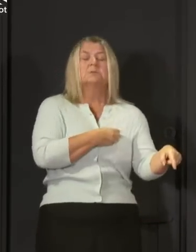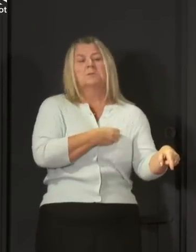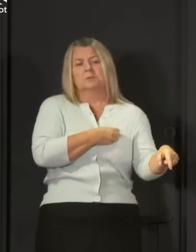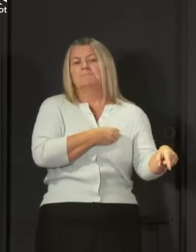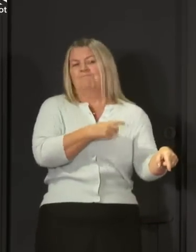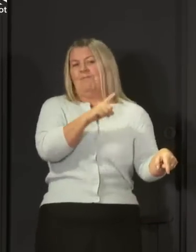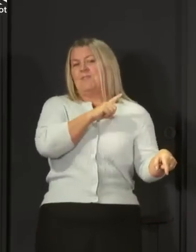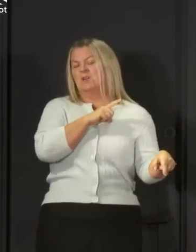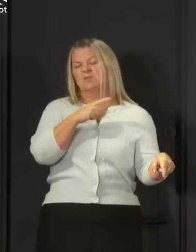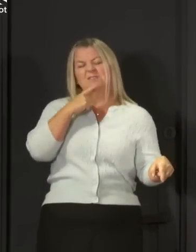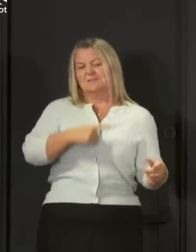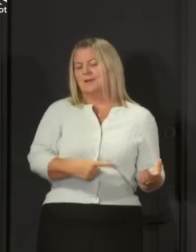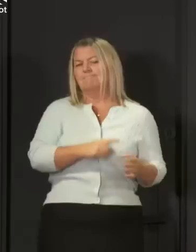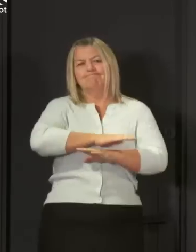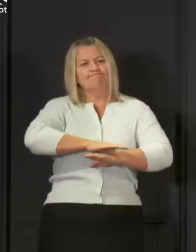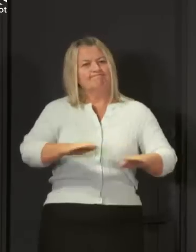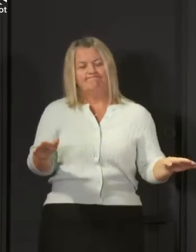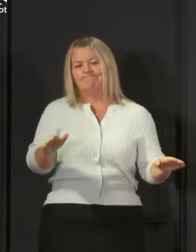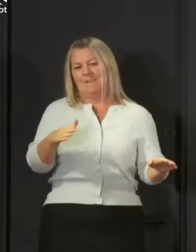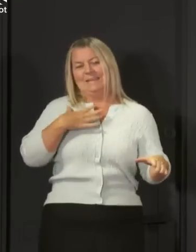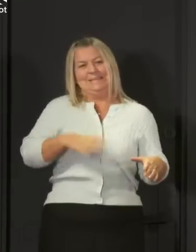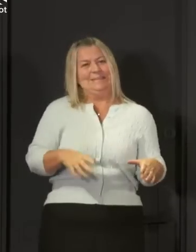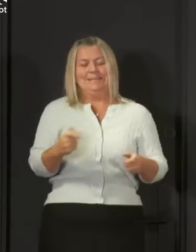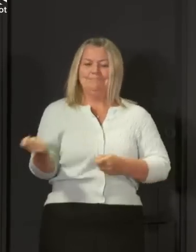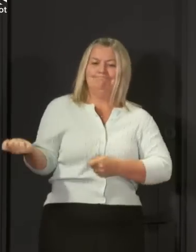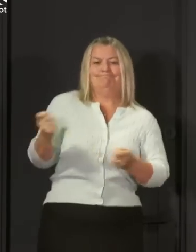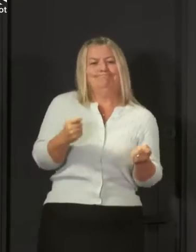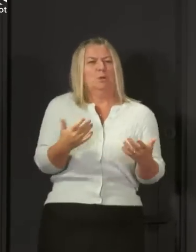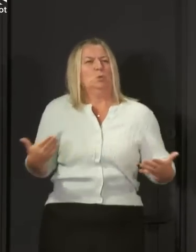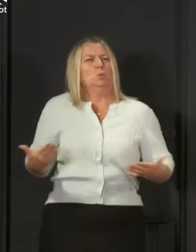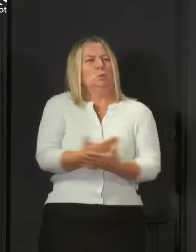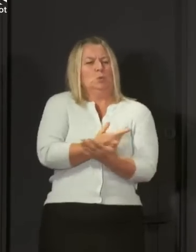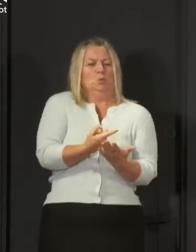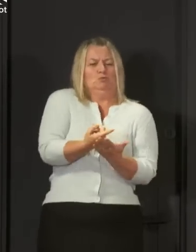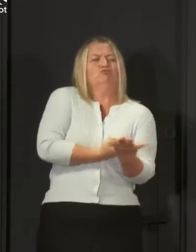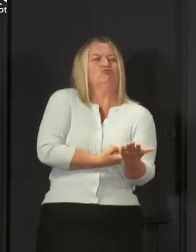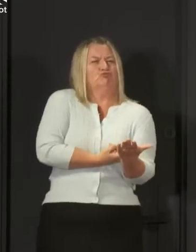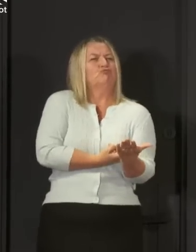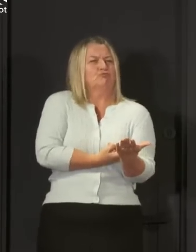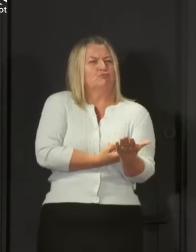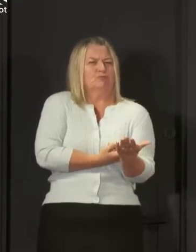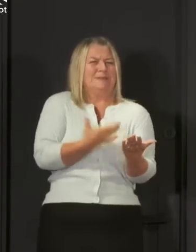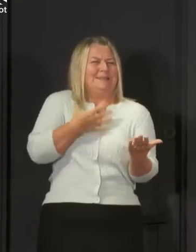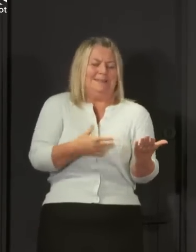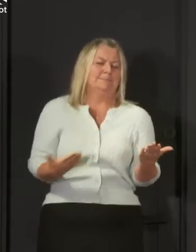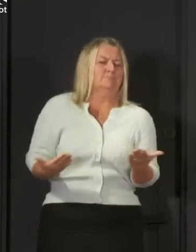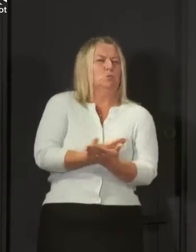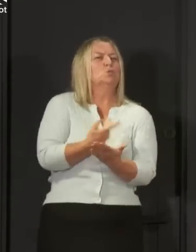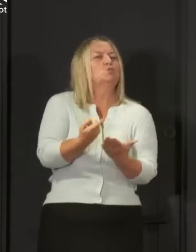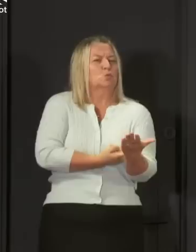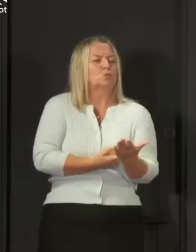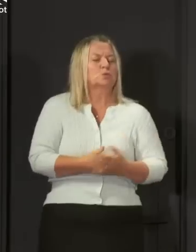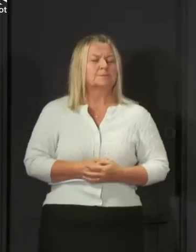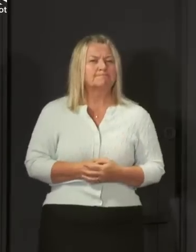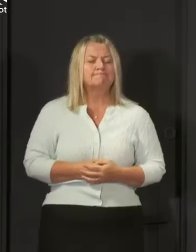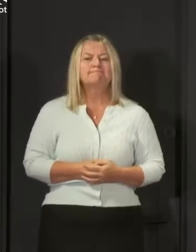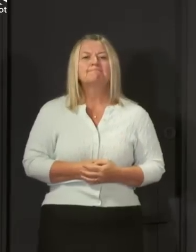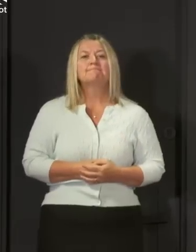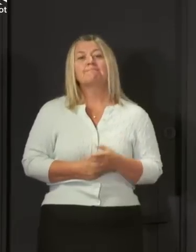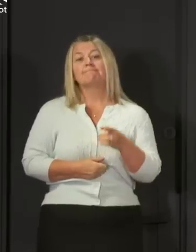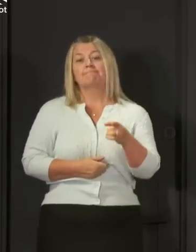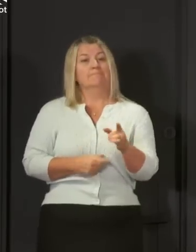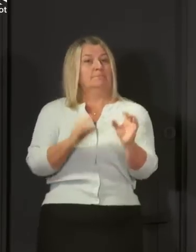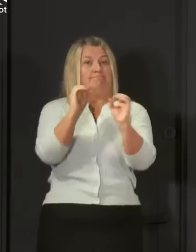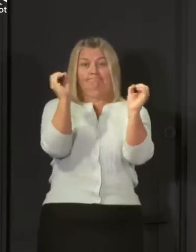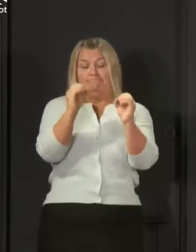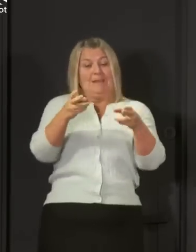our decision to take action and bring in temporary restrictions last week. Finally, in the past 24 hours, no additional